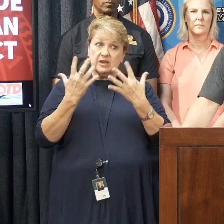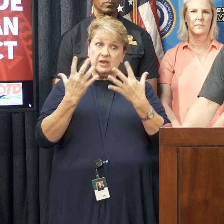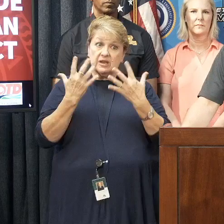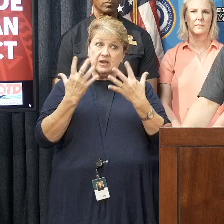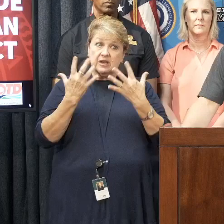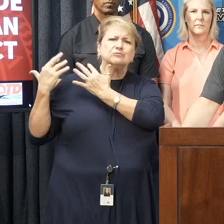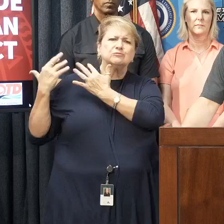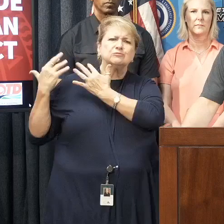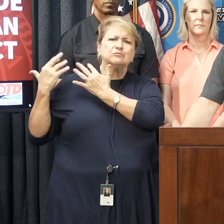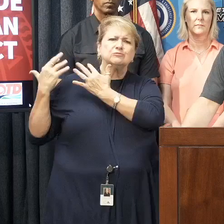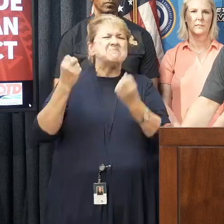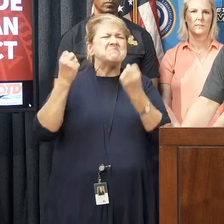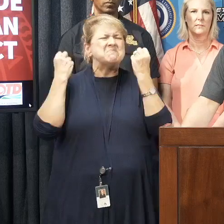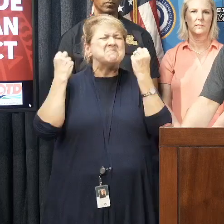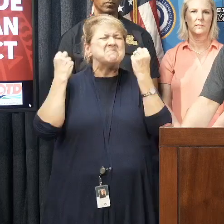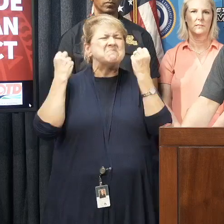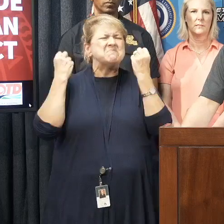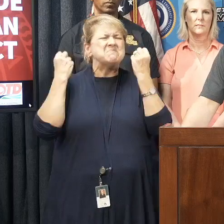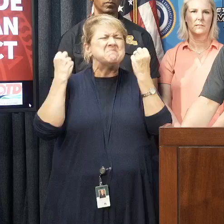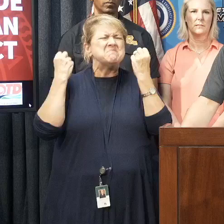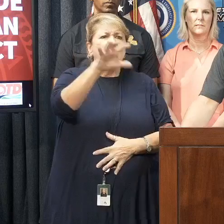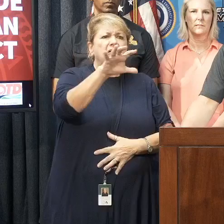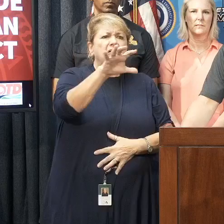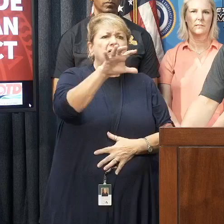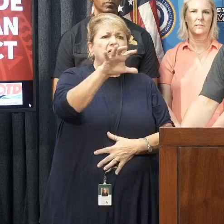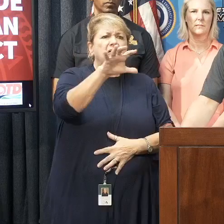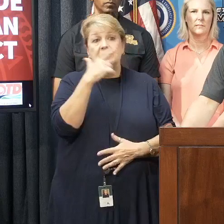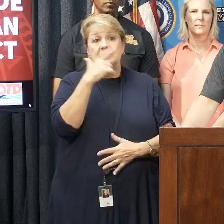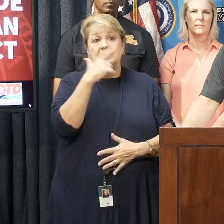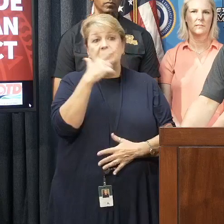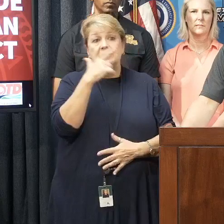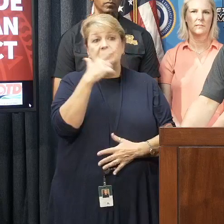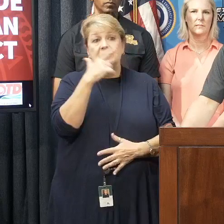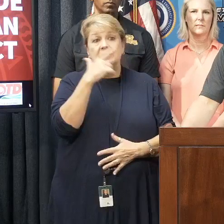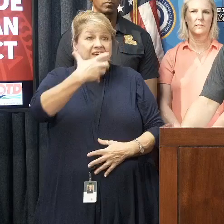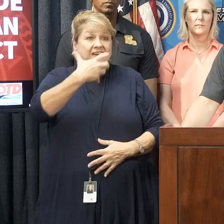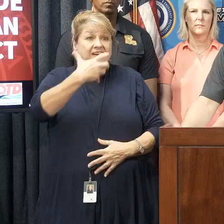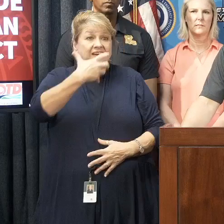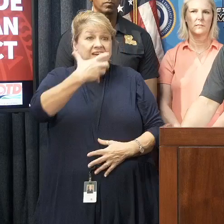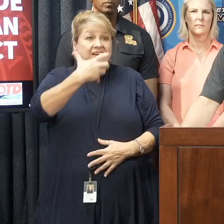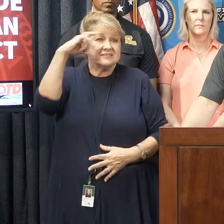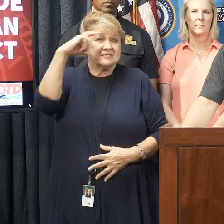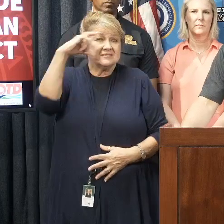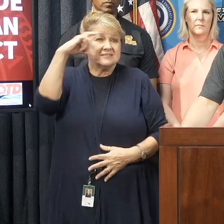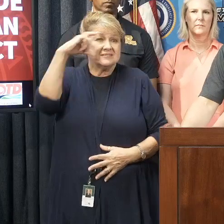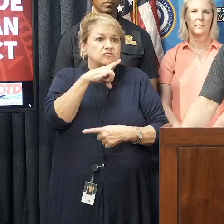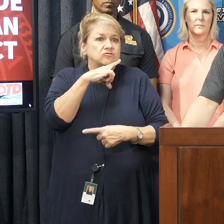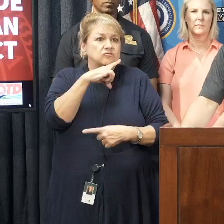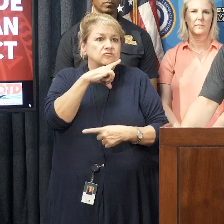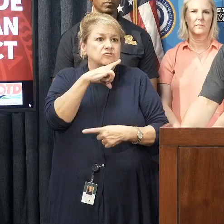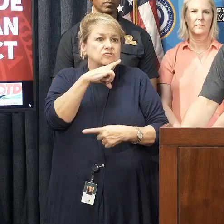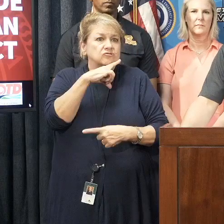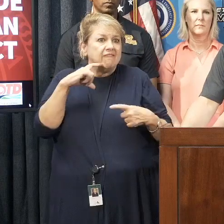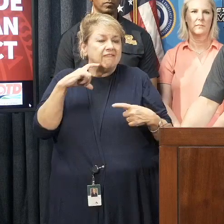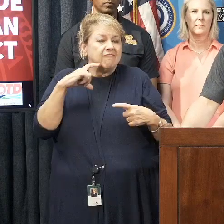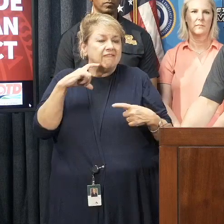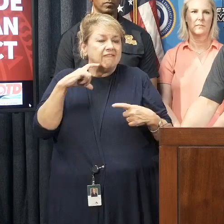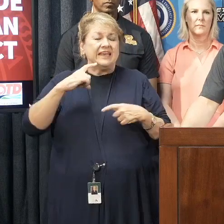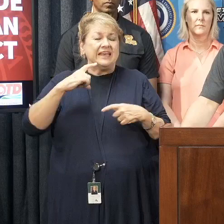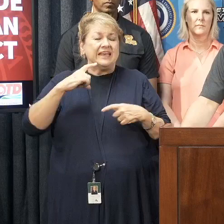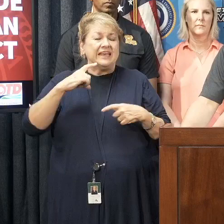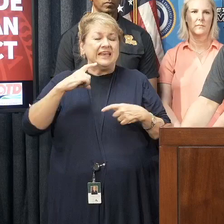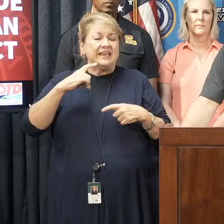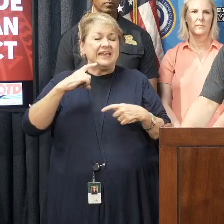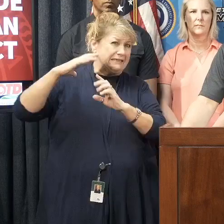weeks, historic numbers, due to the dry and hot summer conditions setting records across parts of our